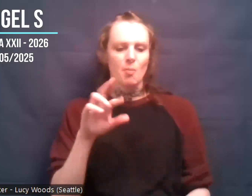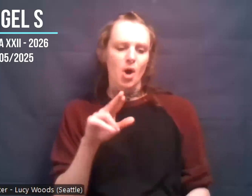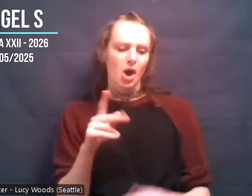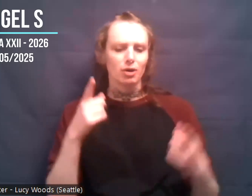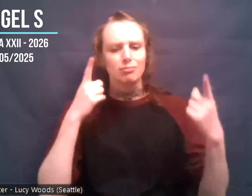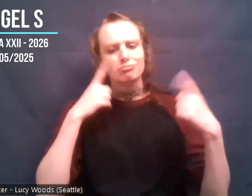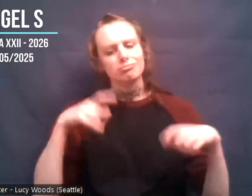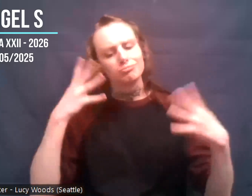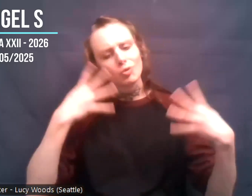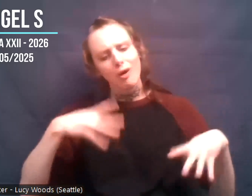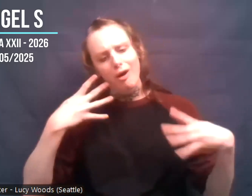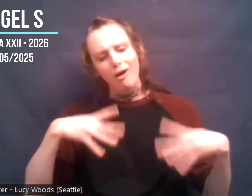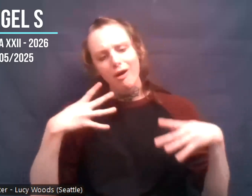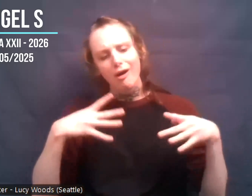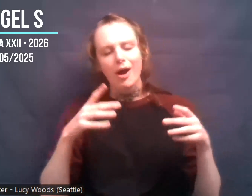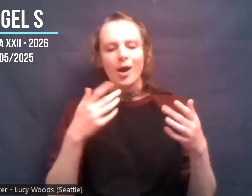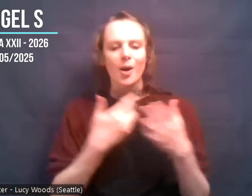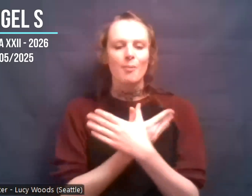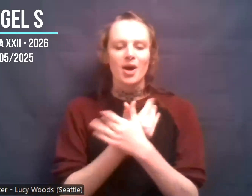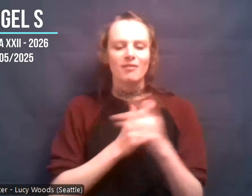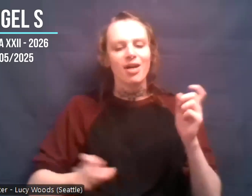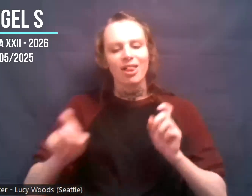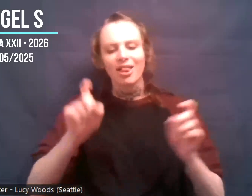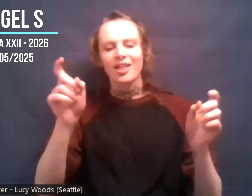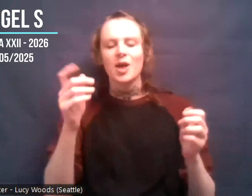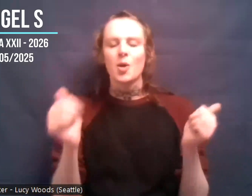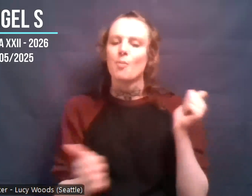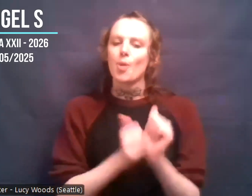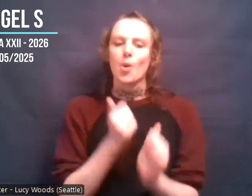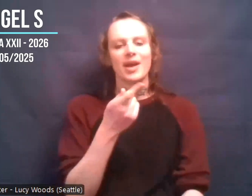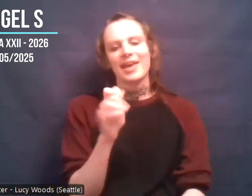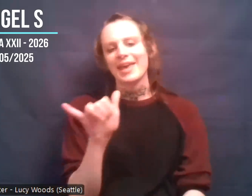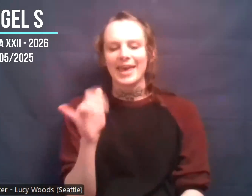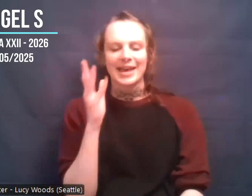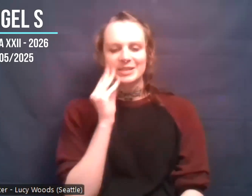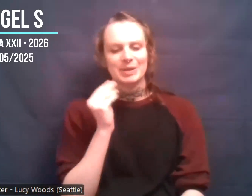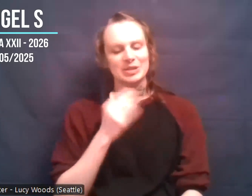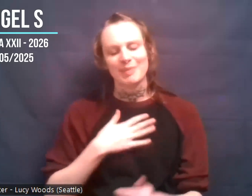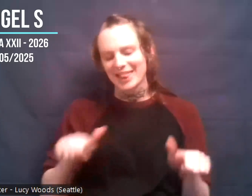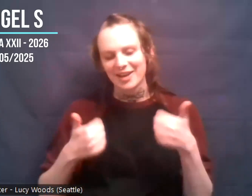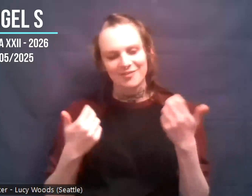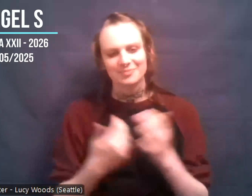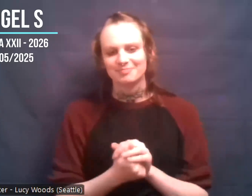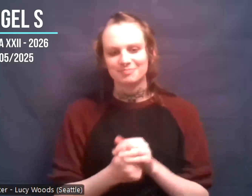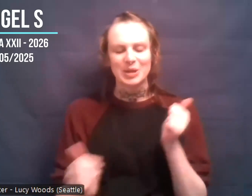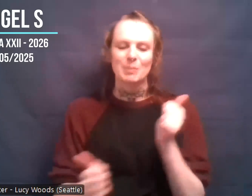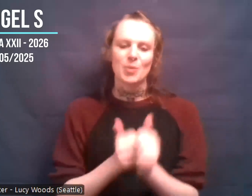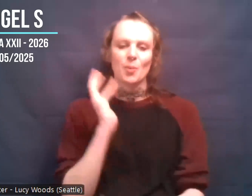butterflies. It was the gayest moment I've ever had in my life. And it was the most beautiful moment too.